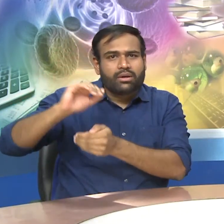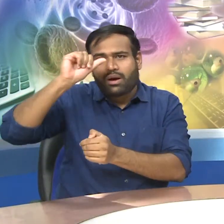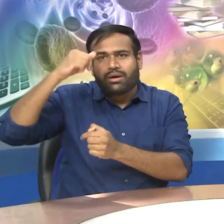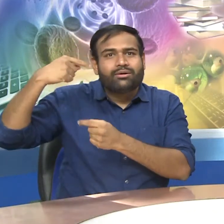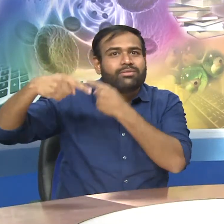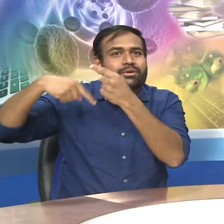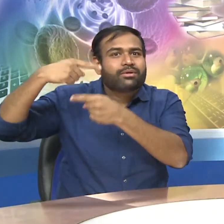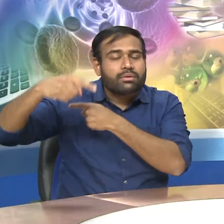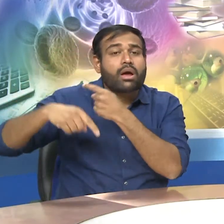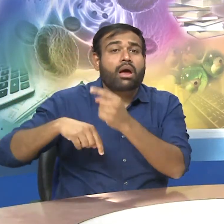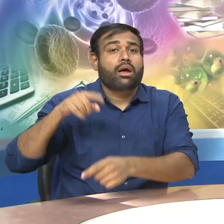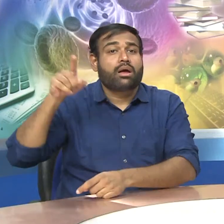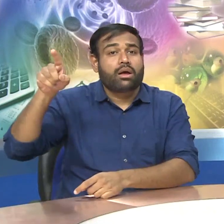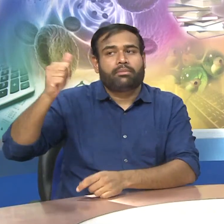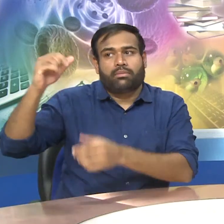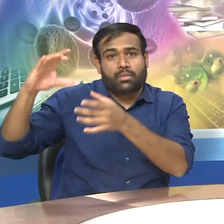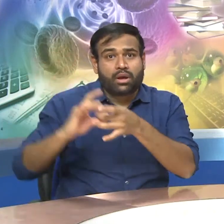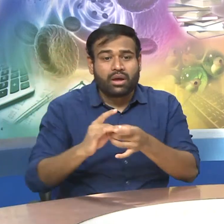European ancestry.